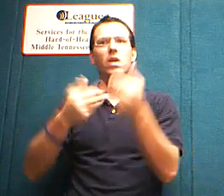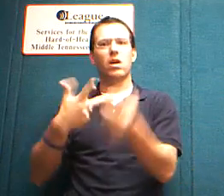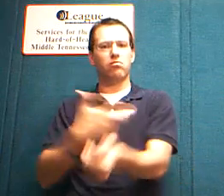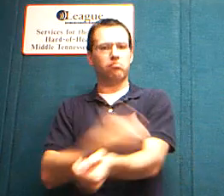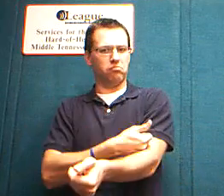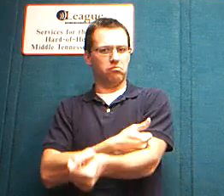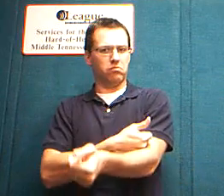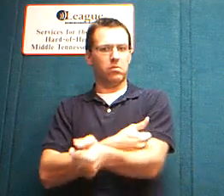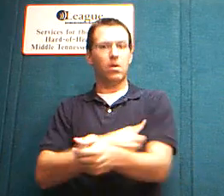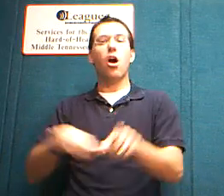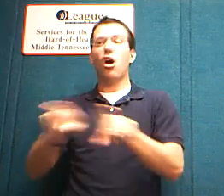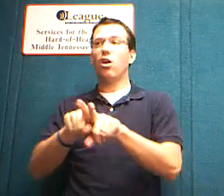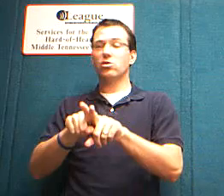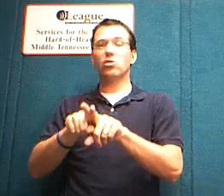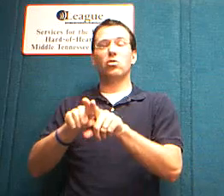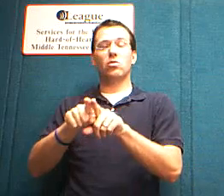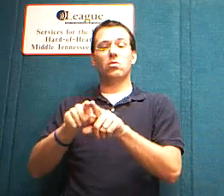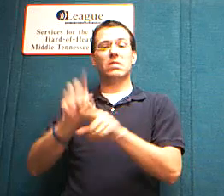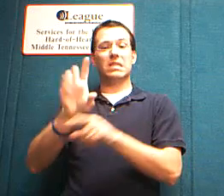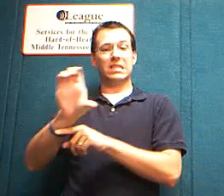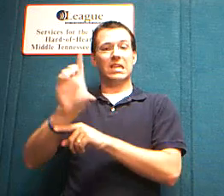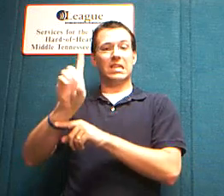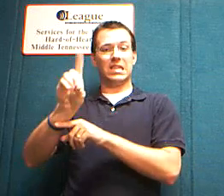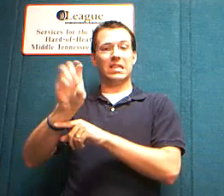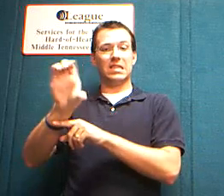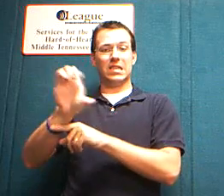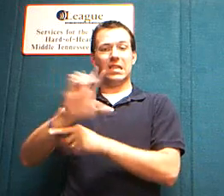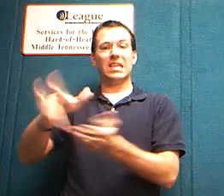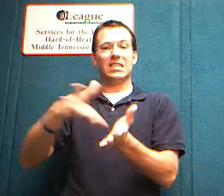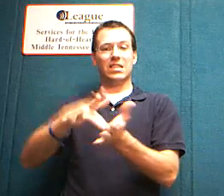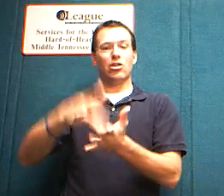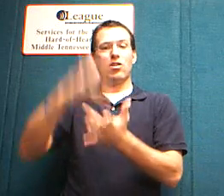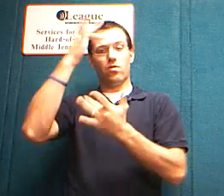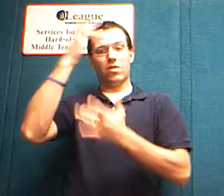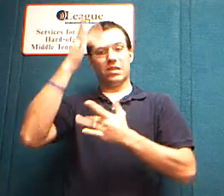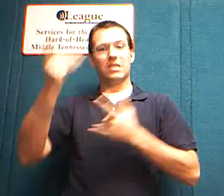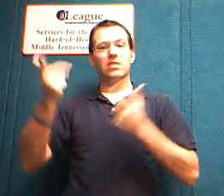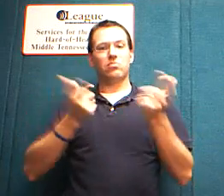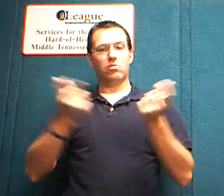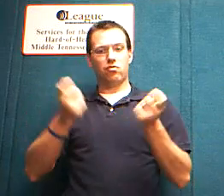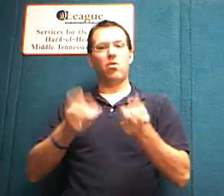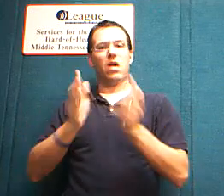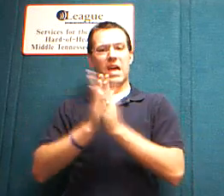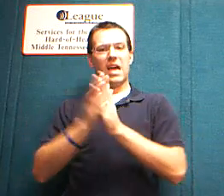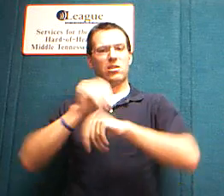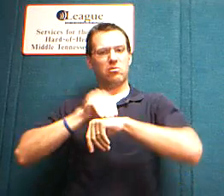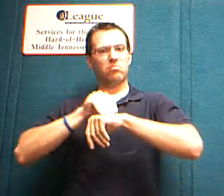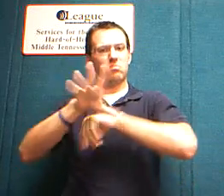that means you could end up with 2 to 3 shots at one time. It's recommended that you get